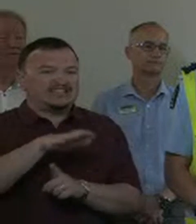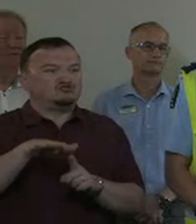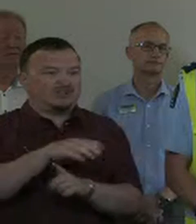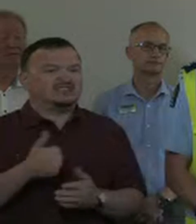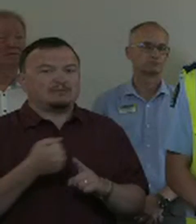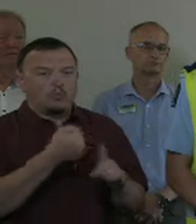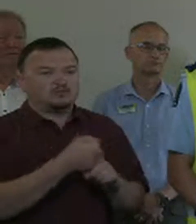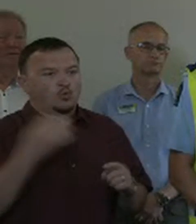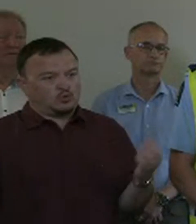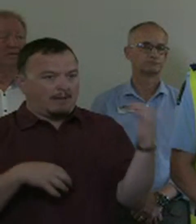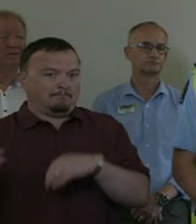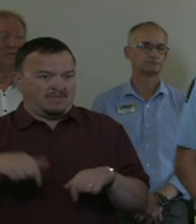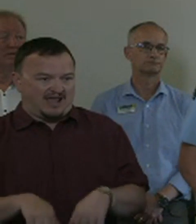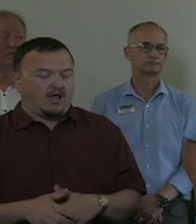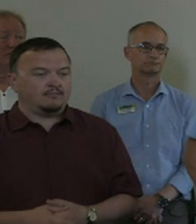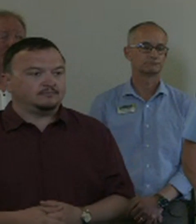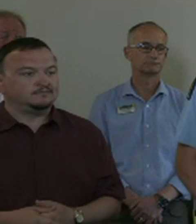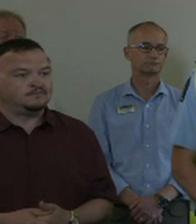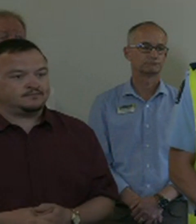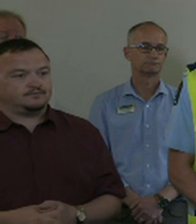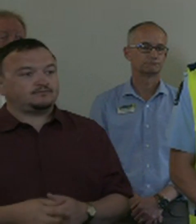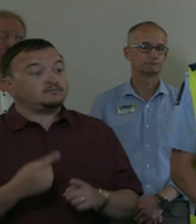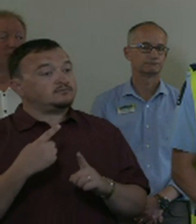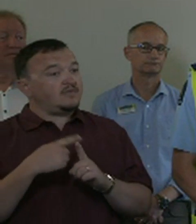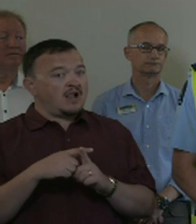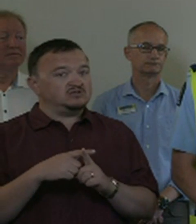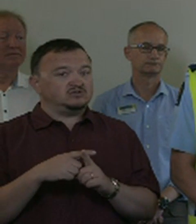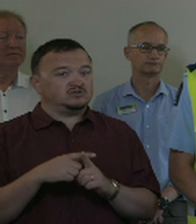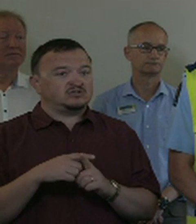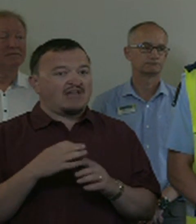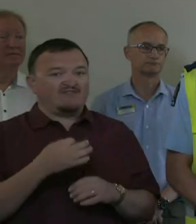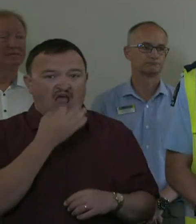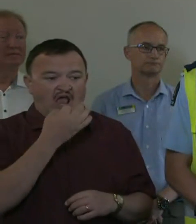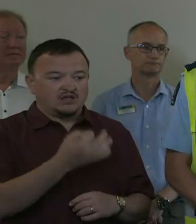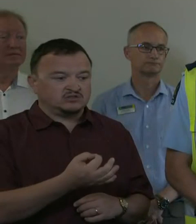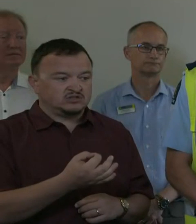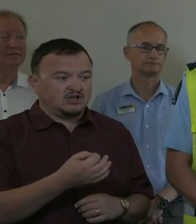operation. In addition, there was an additional request from New Zealand Police,